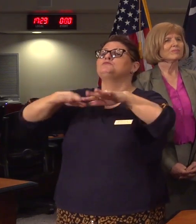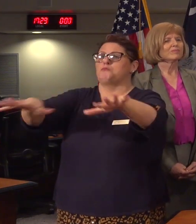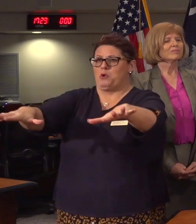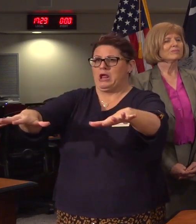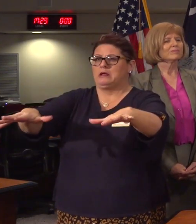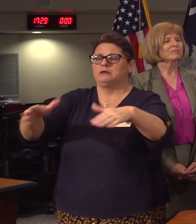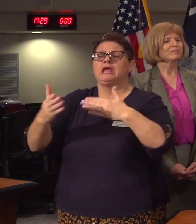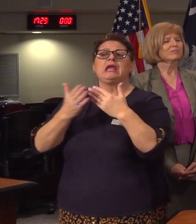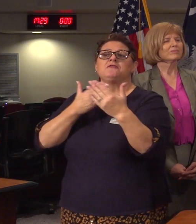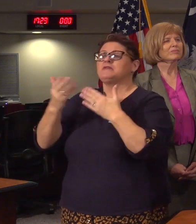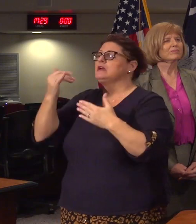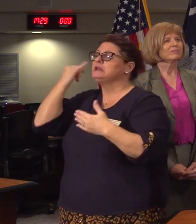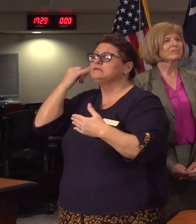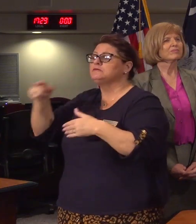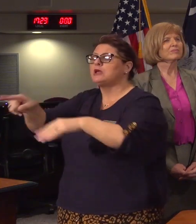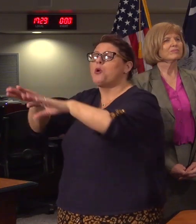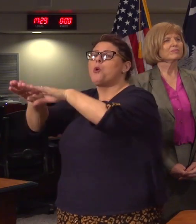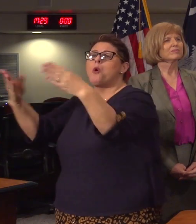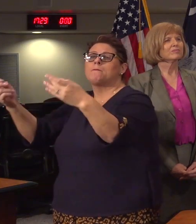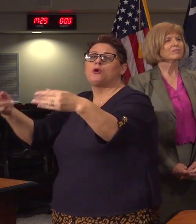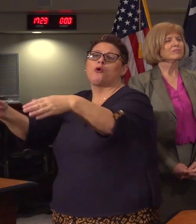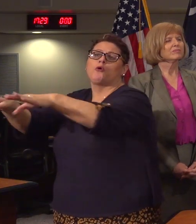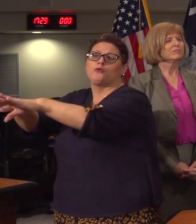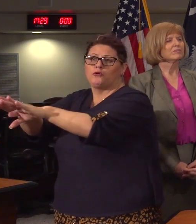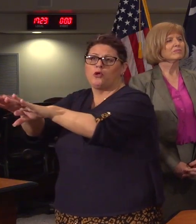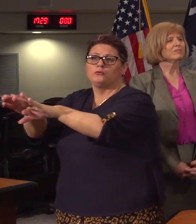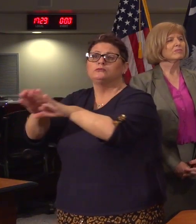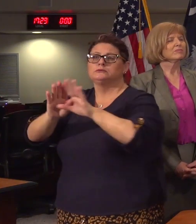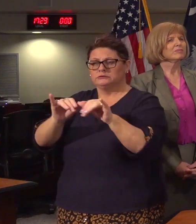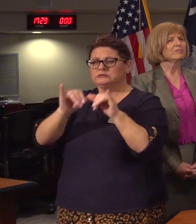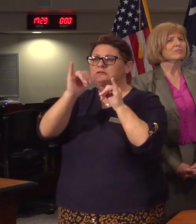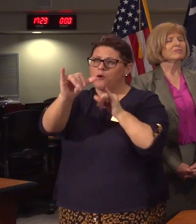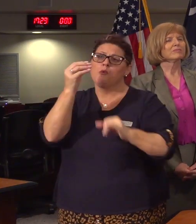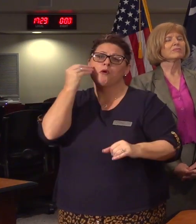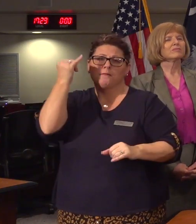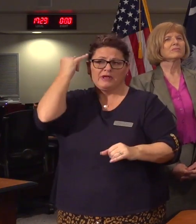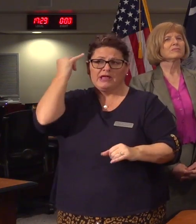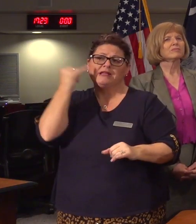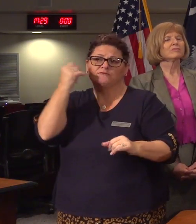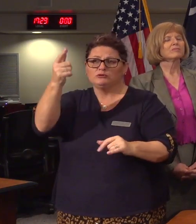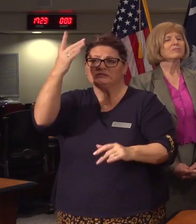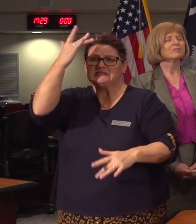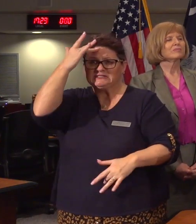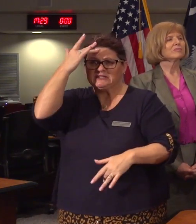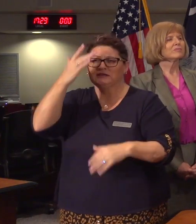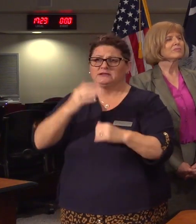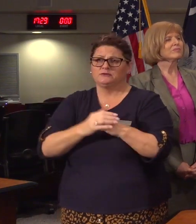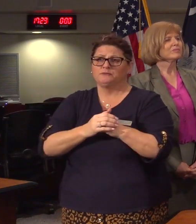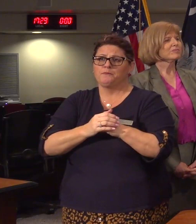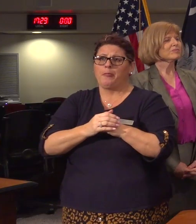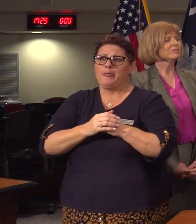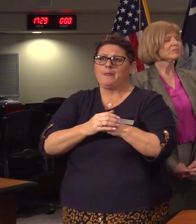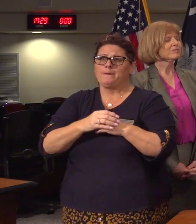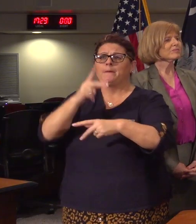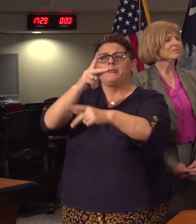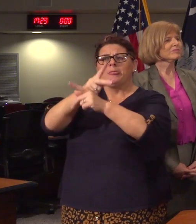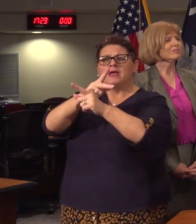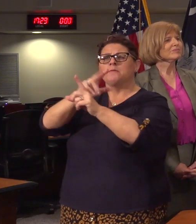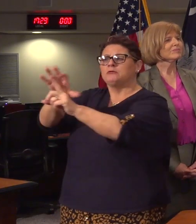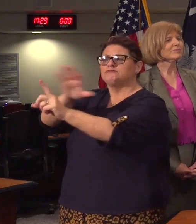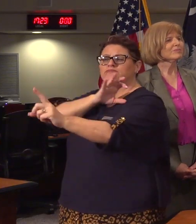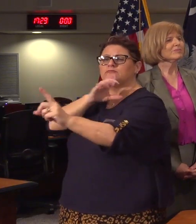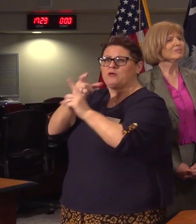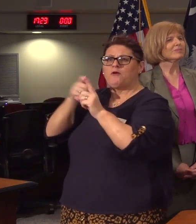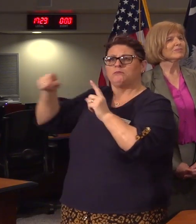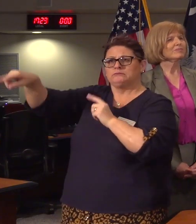disruption. Other states are also beginning to practice social distancing. What we're doing in South Carolina